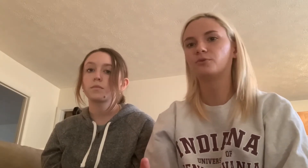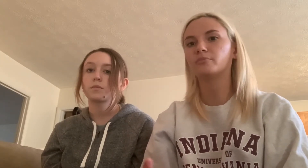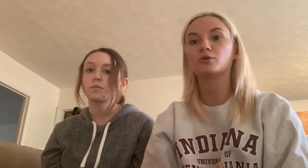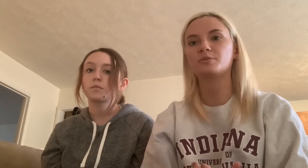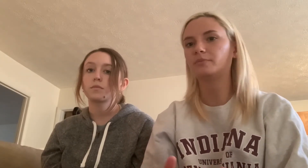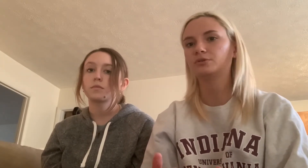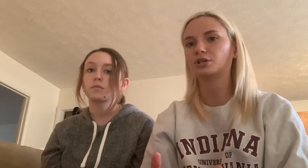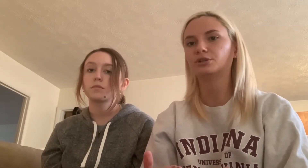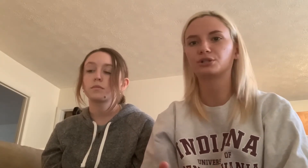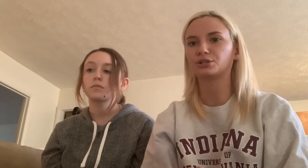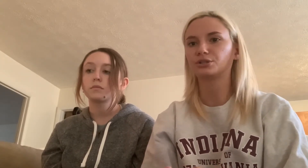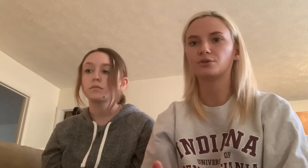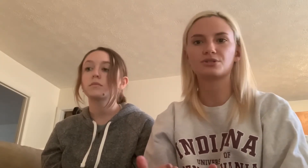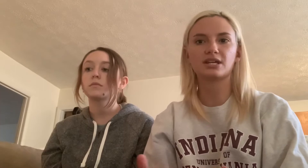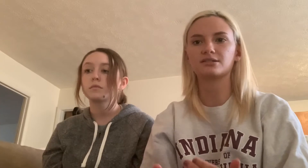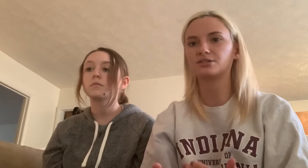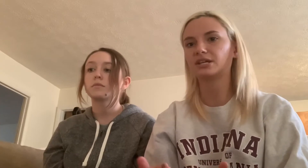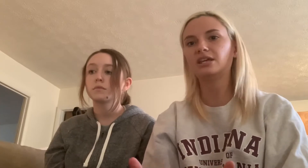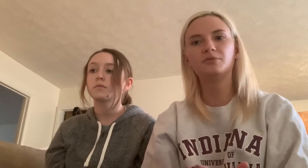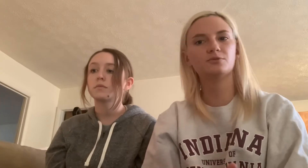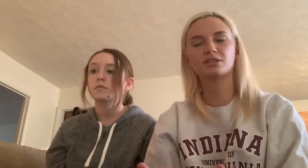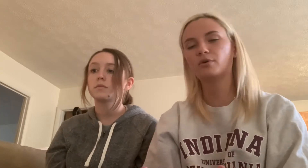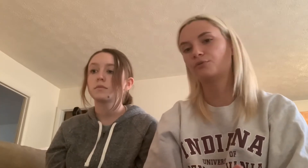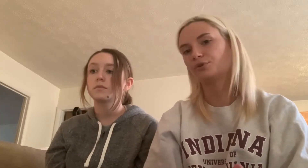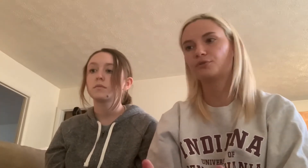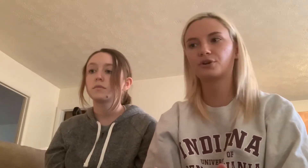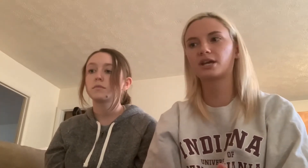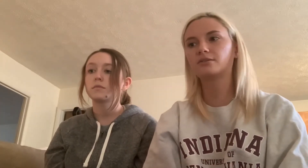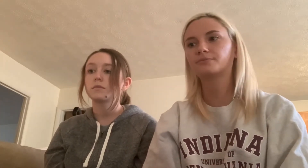most people to learn those things, is to keep using them over and over again.